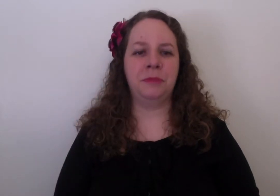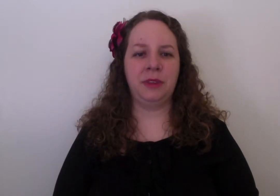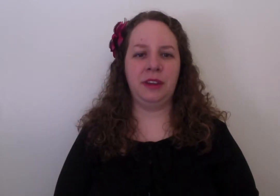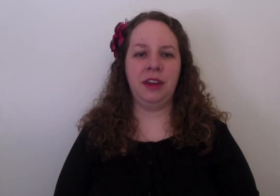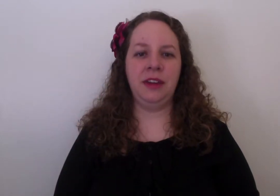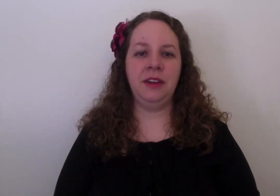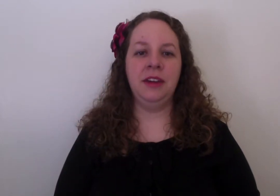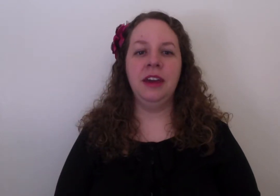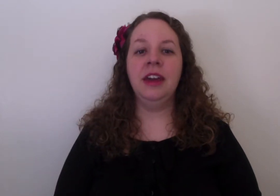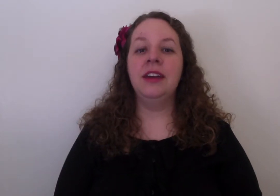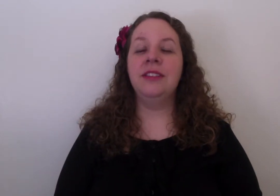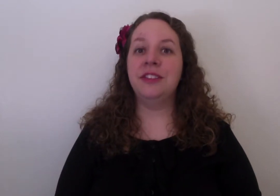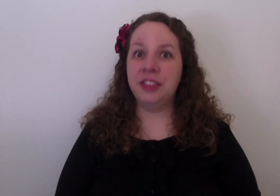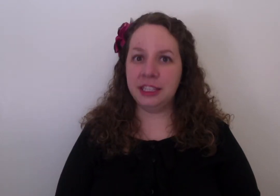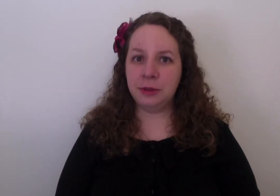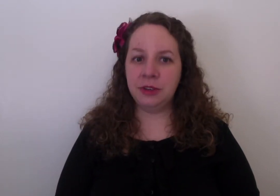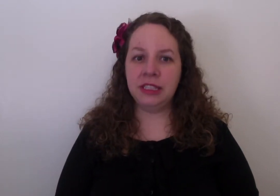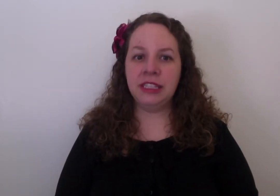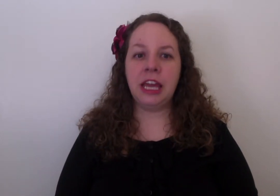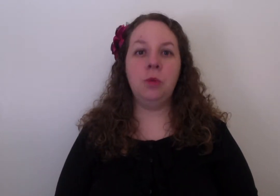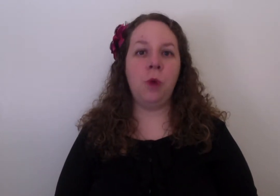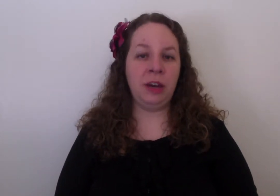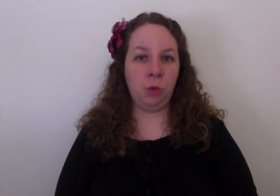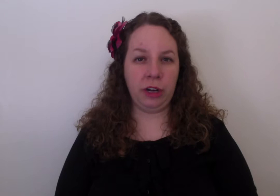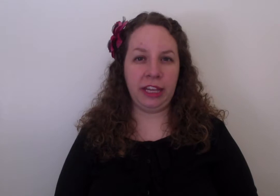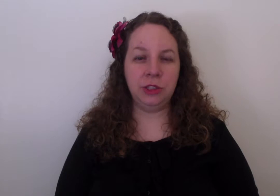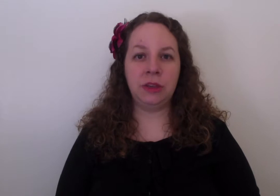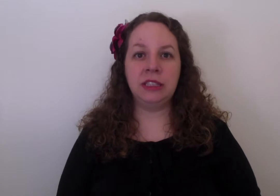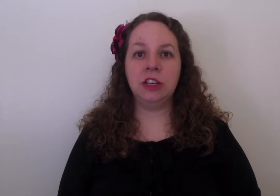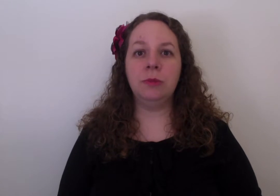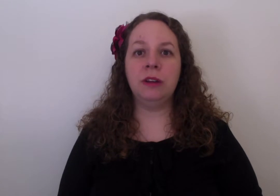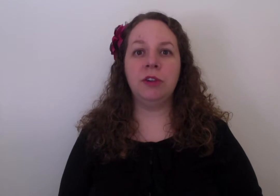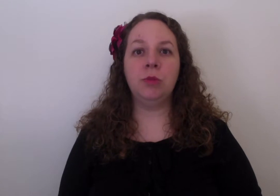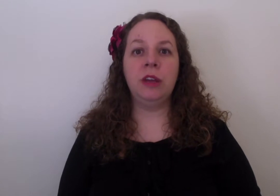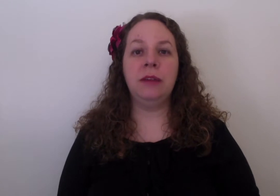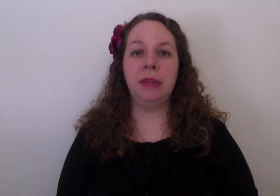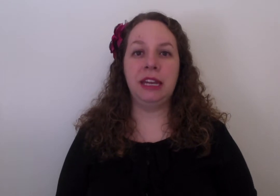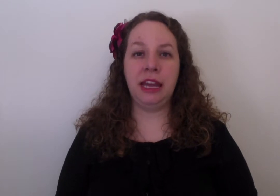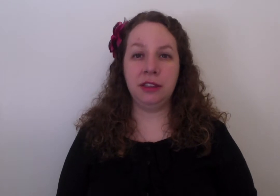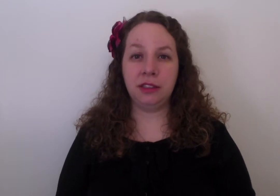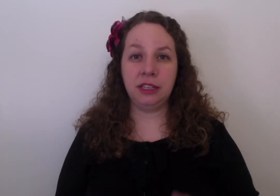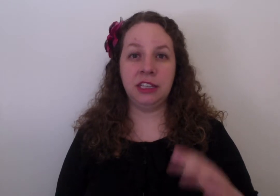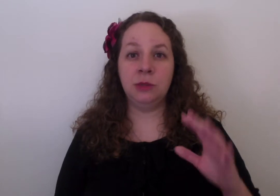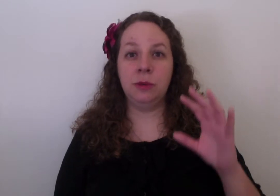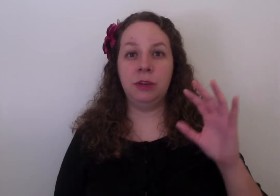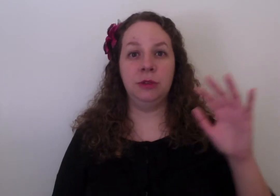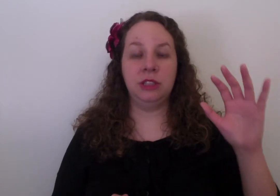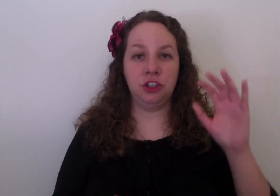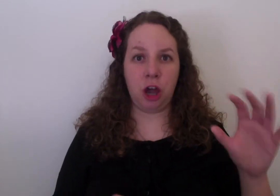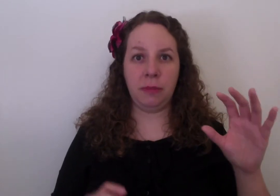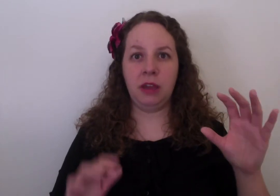Okay, then this one you can say one warning. So consider whenever we make an ASL sentence, we want to use the topic